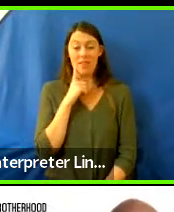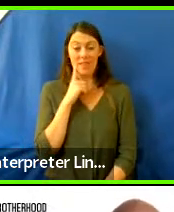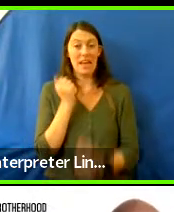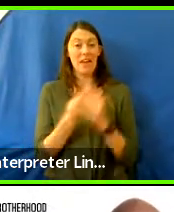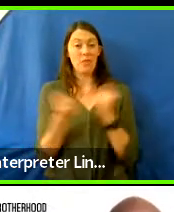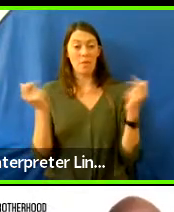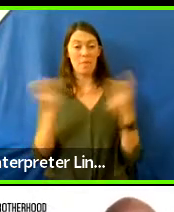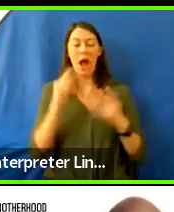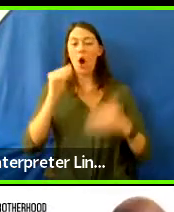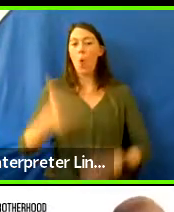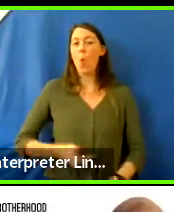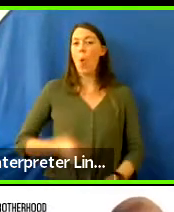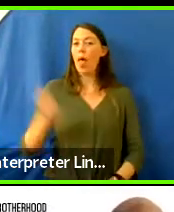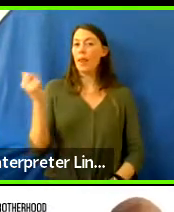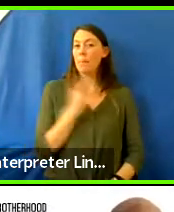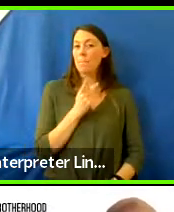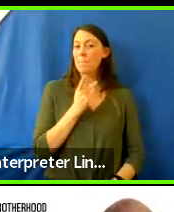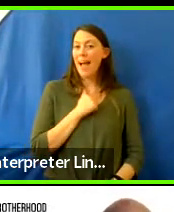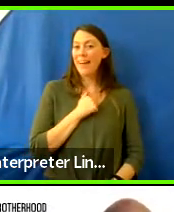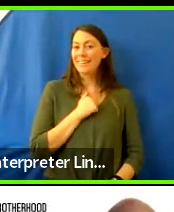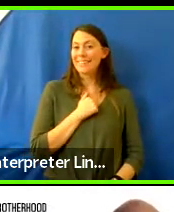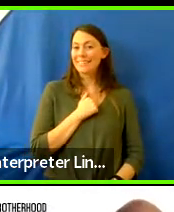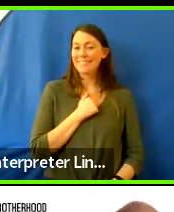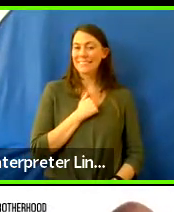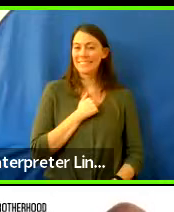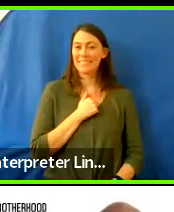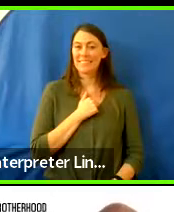back, everyone. It felt like